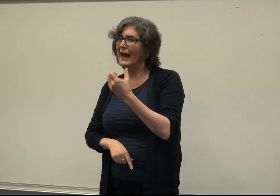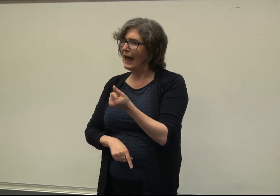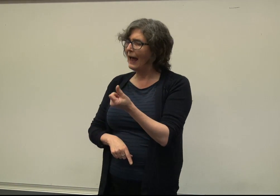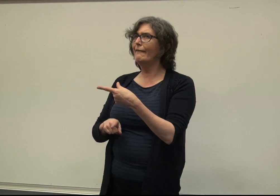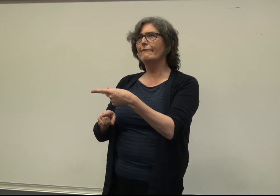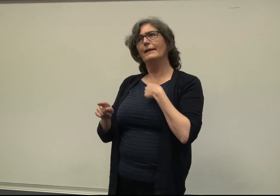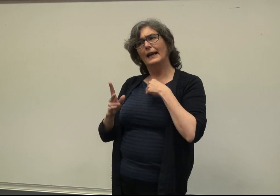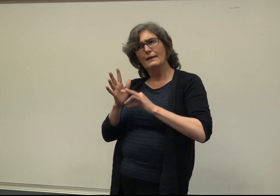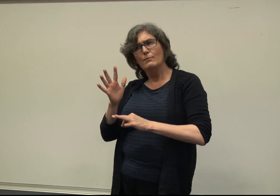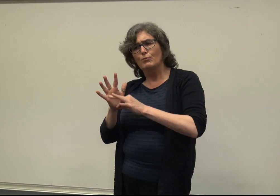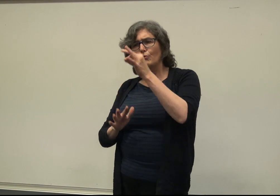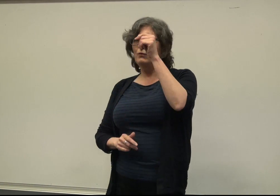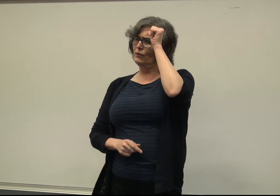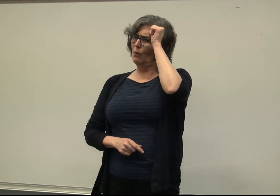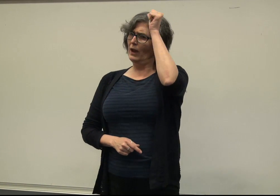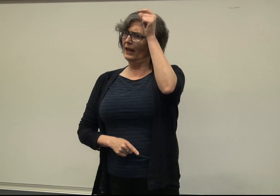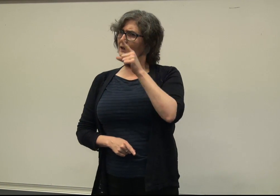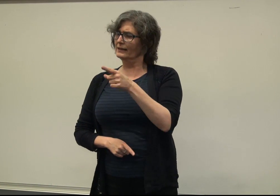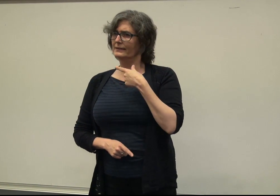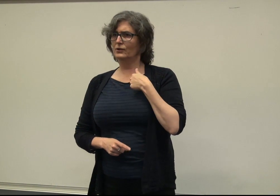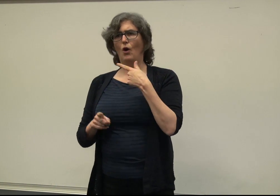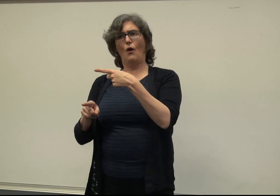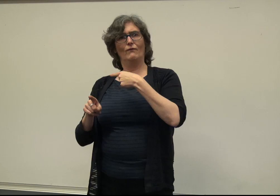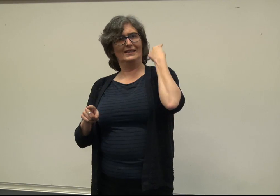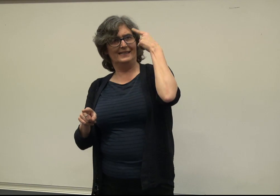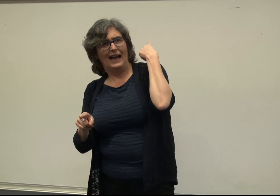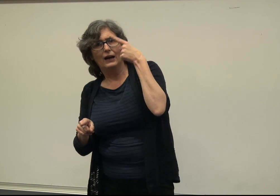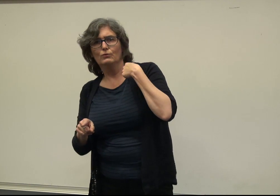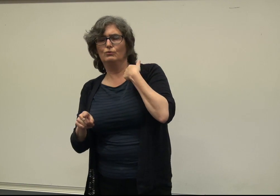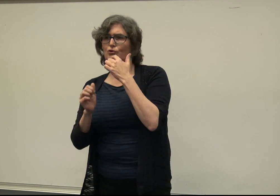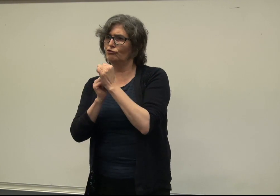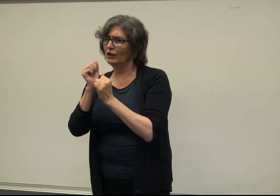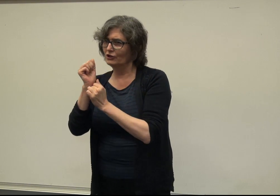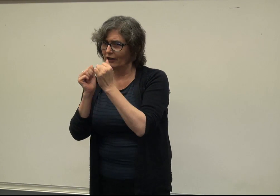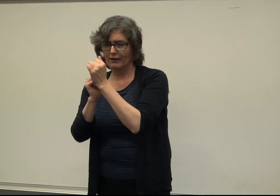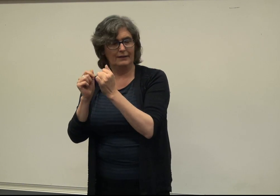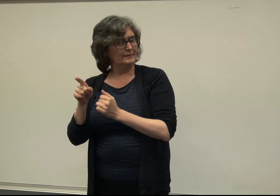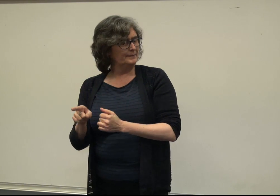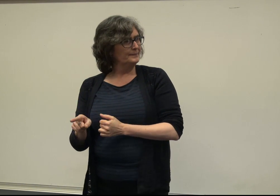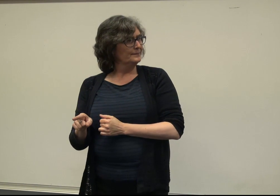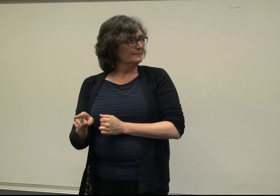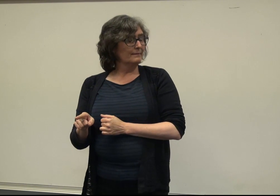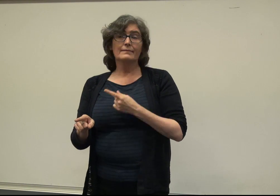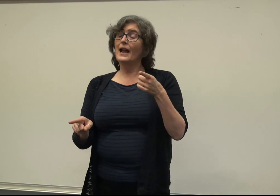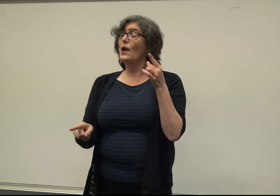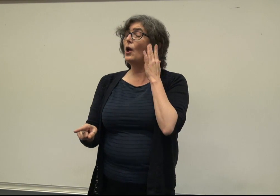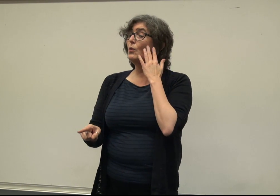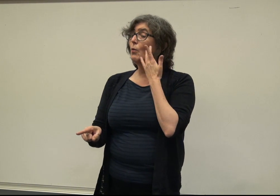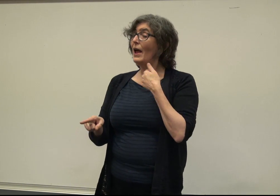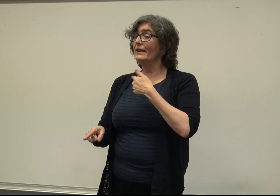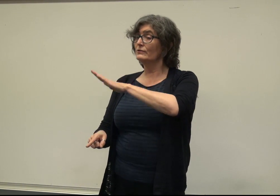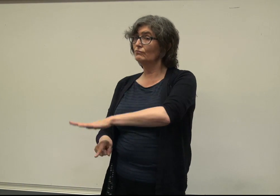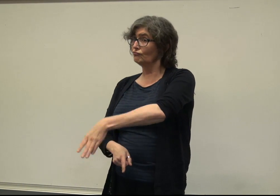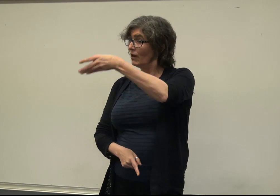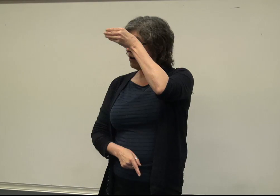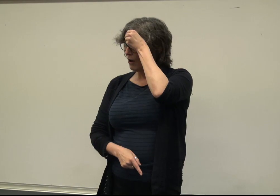structure of sounds of the language. So once the child learns to read in one